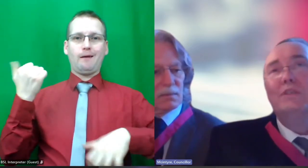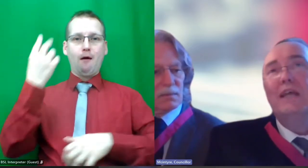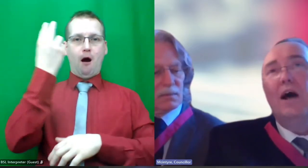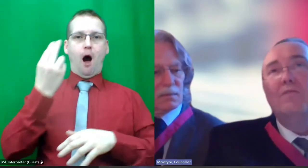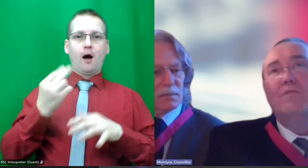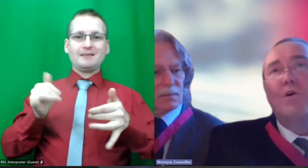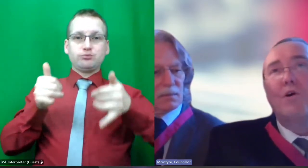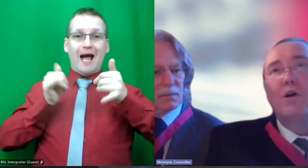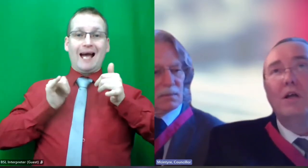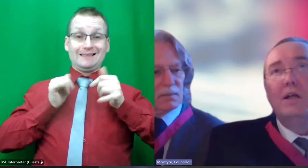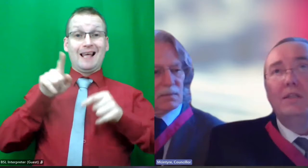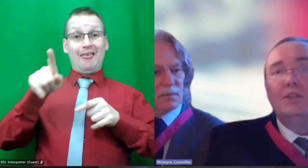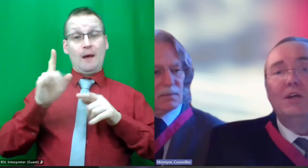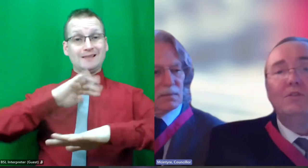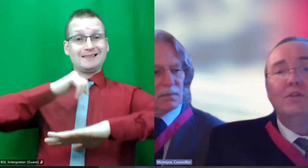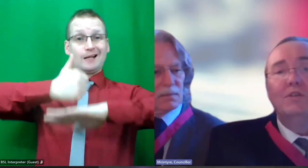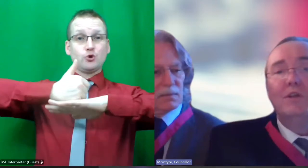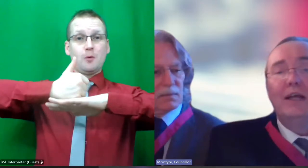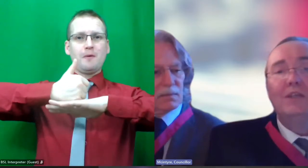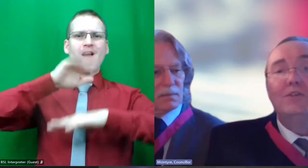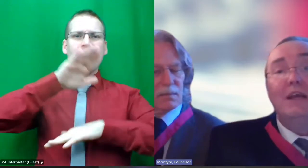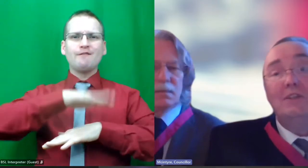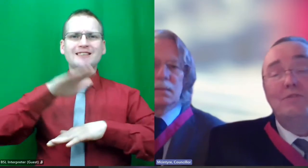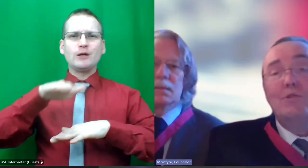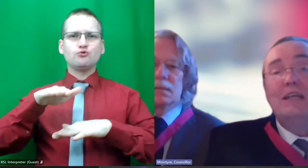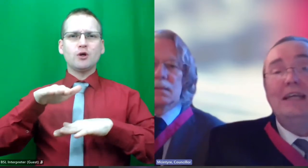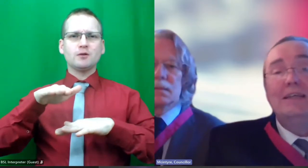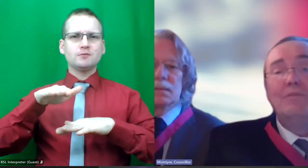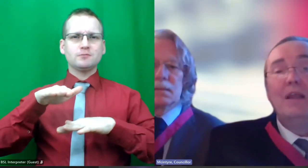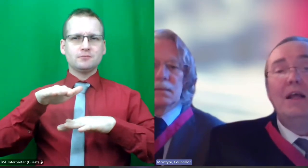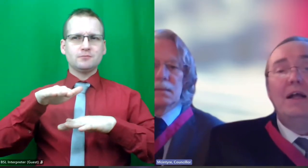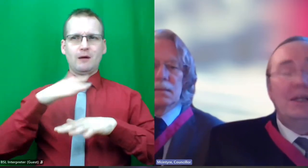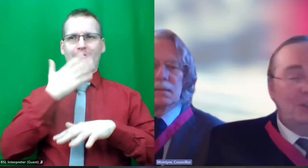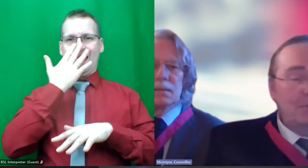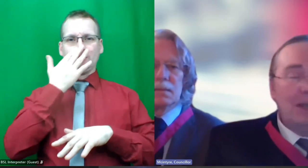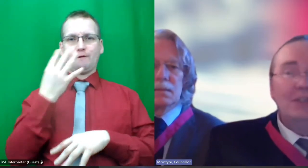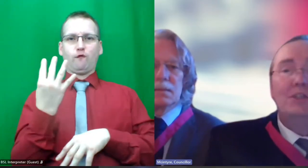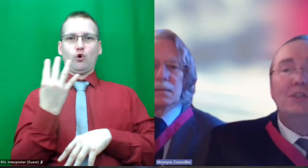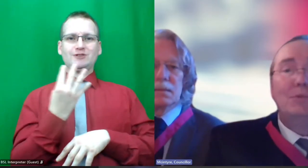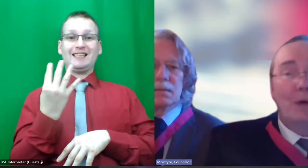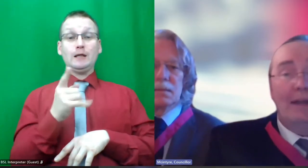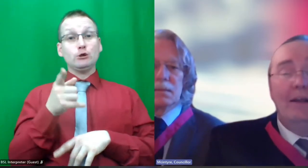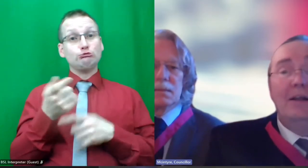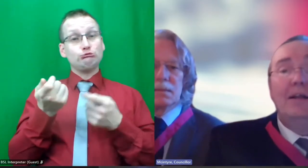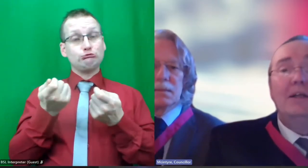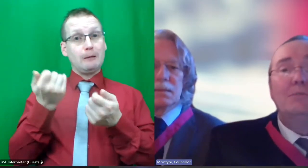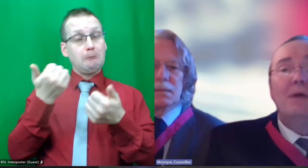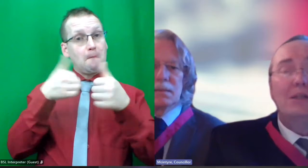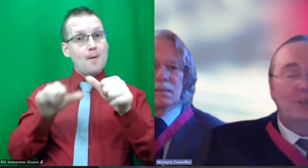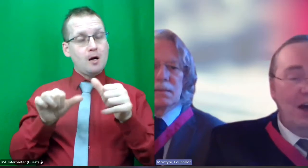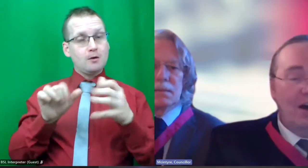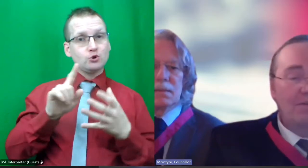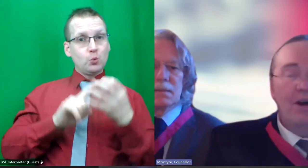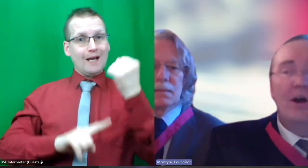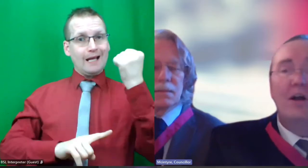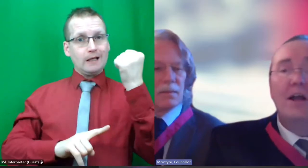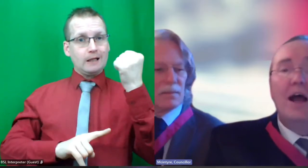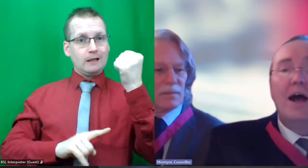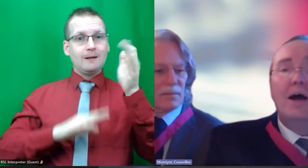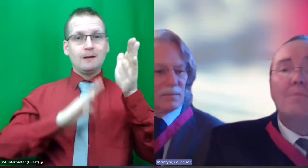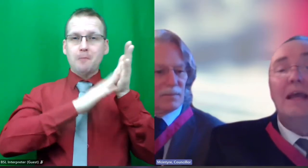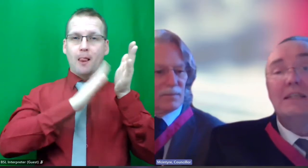is set up for children of school age to the age of 14. She managed to win, and she managed to have